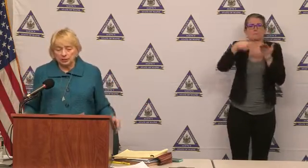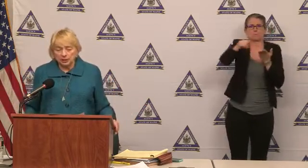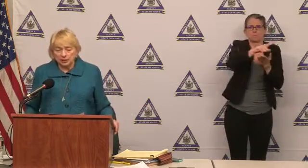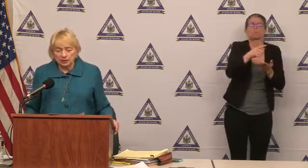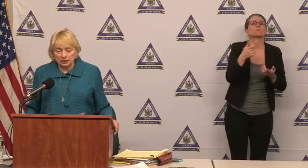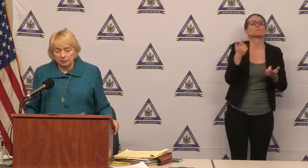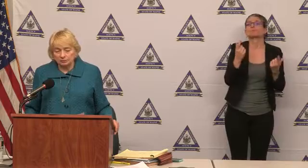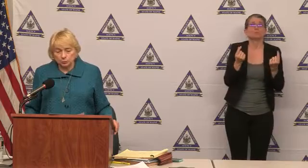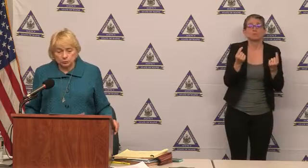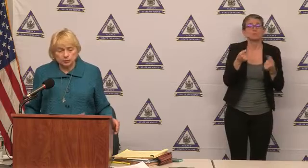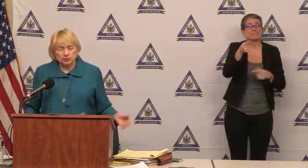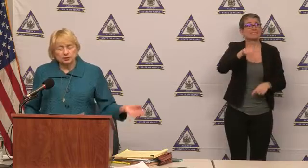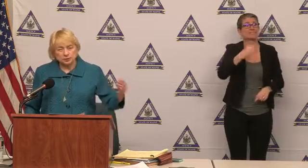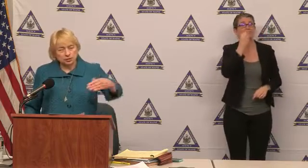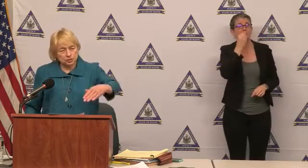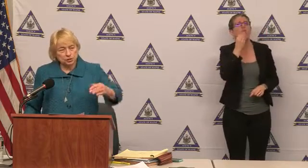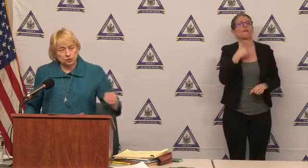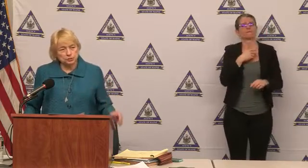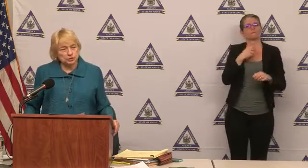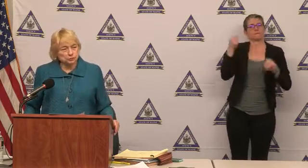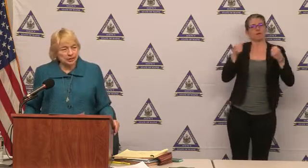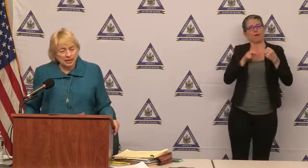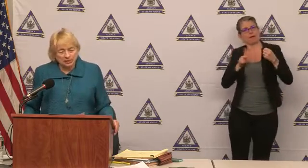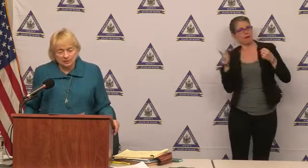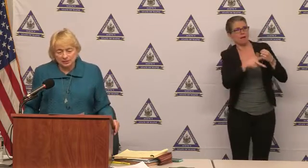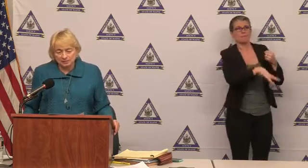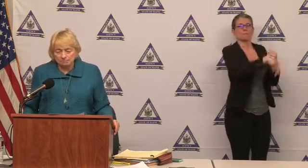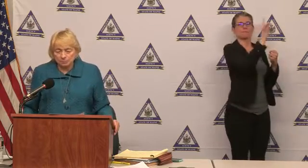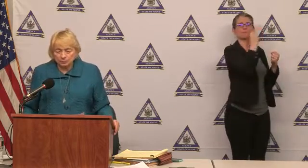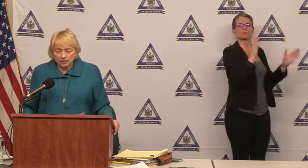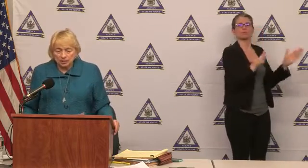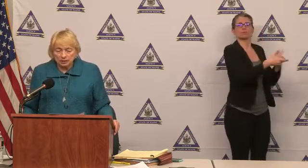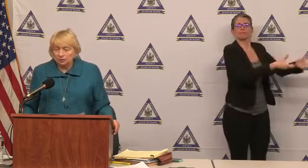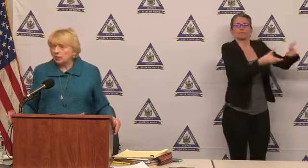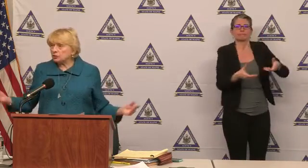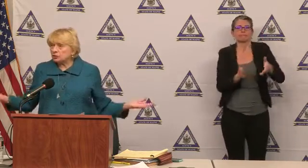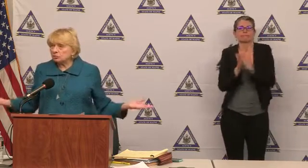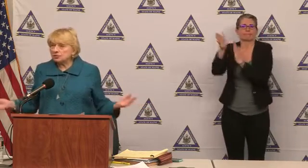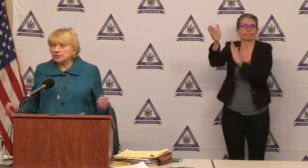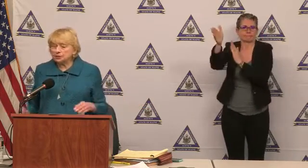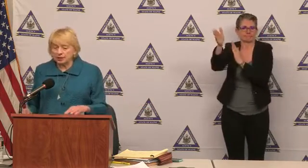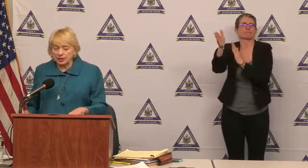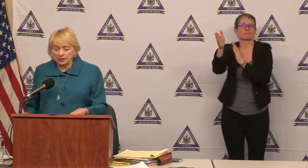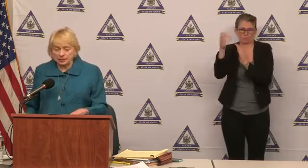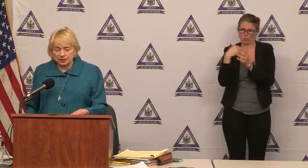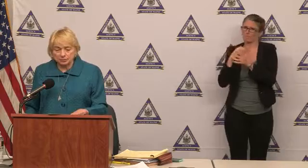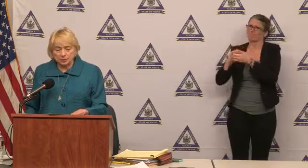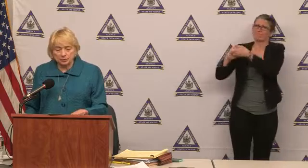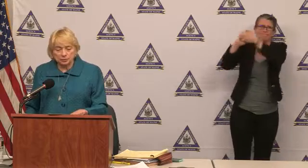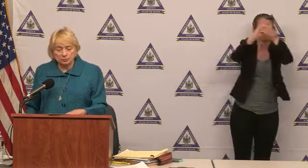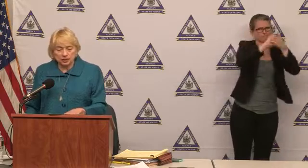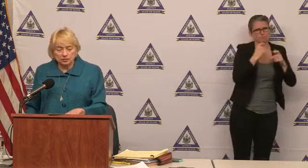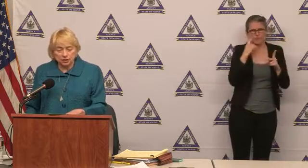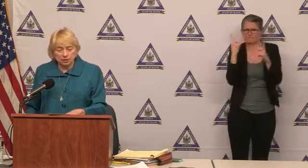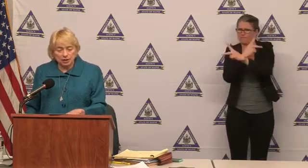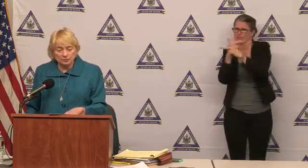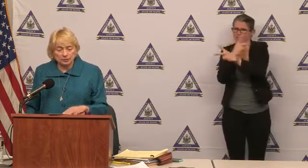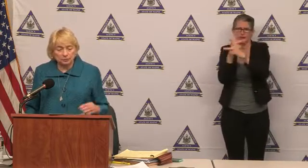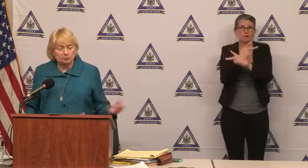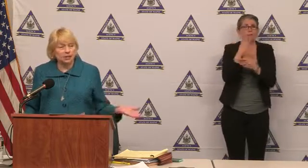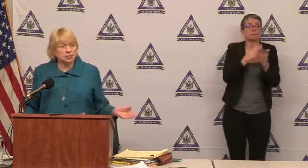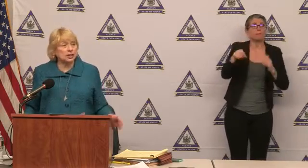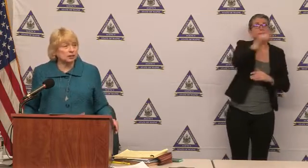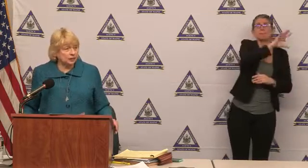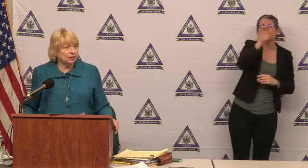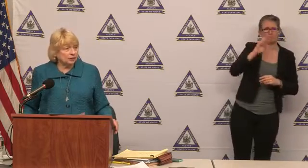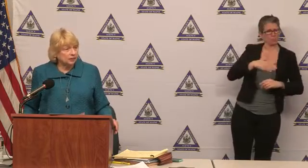available food to consumers who might access it. The Maine Children's Center in Augusta has partnered with Maine General Hospital to